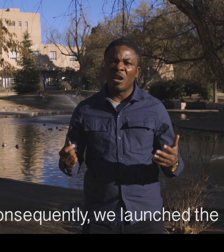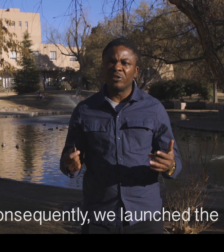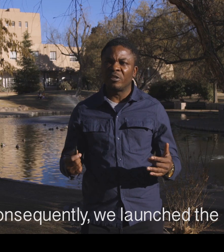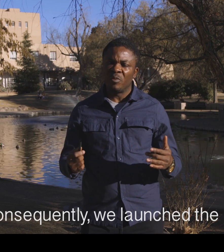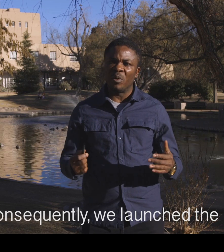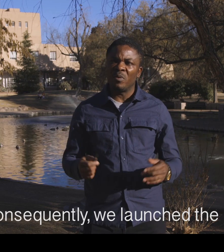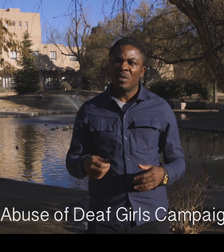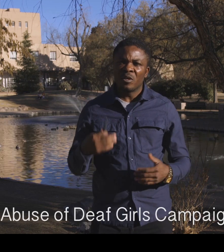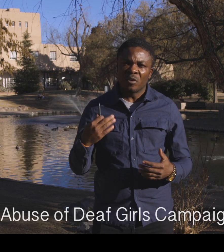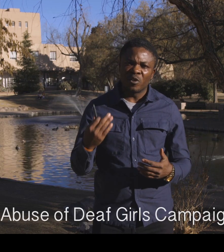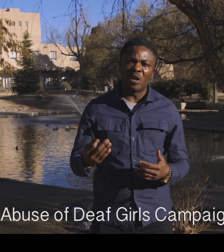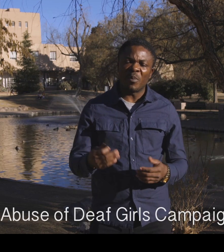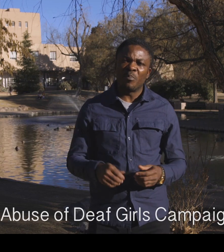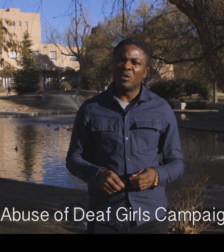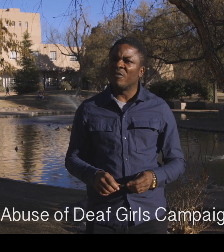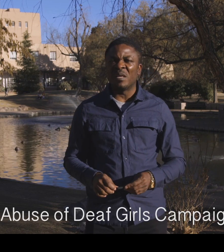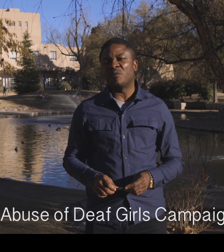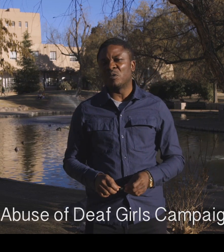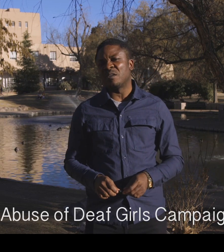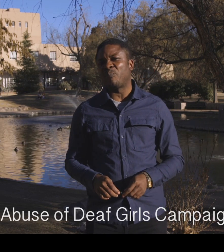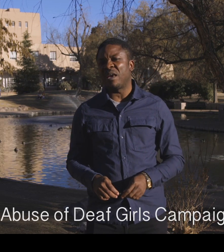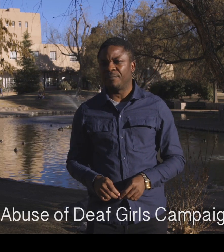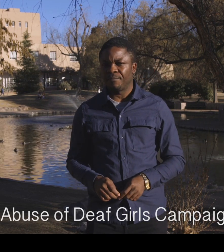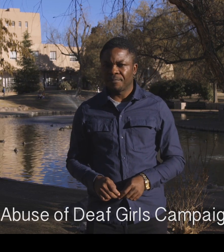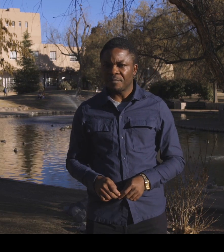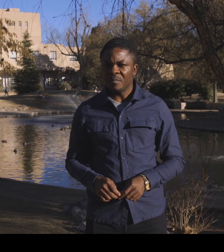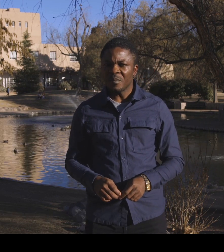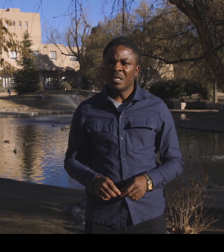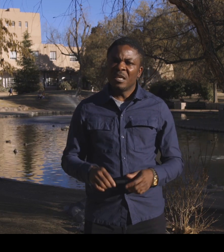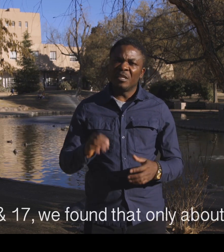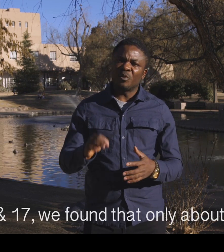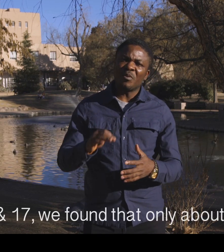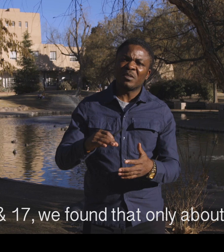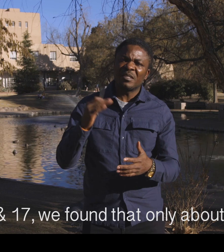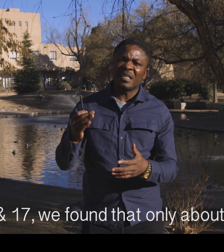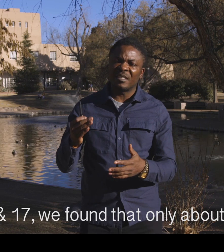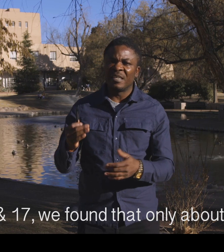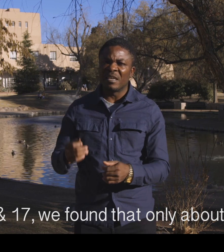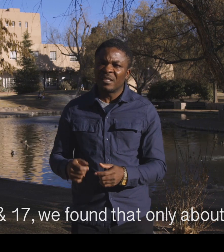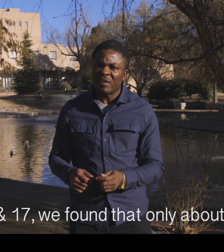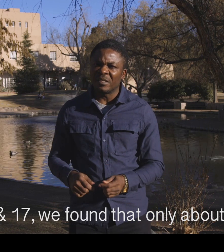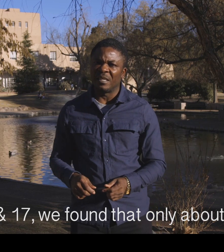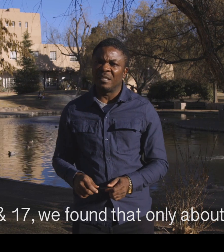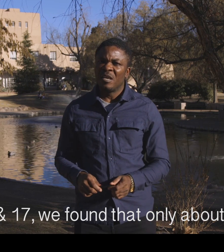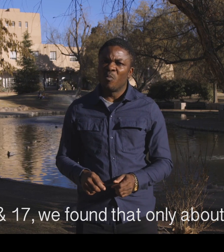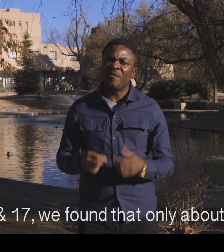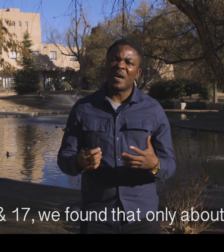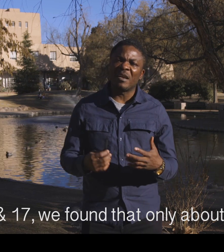launched the Stop Abuse of Deaf Girls campaign. In 2016 and 2017, we found